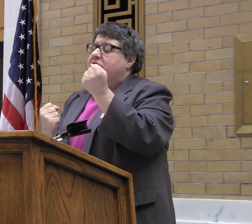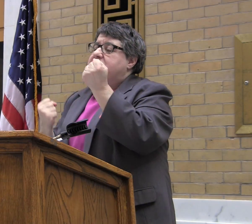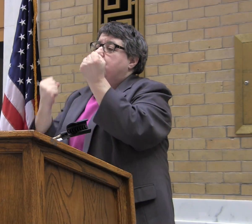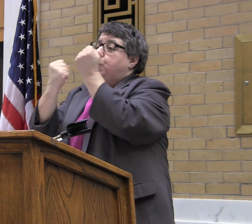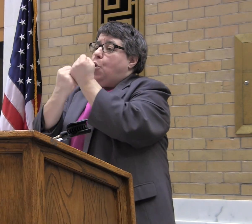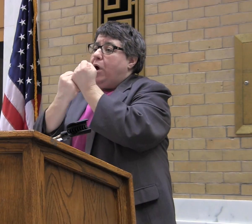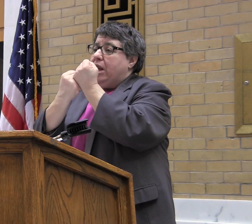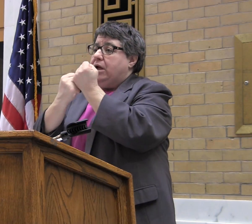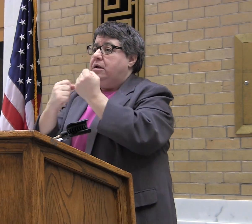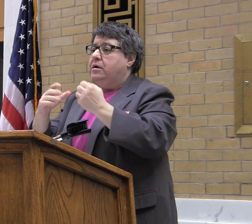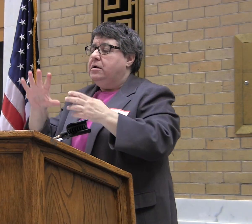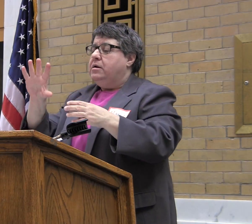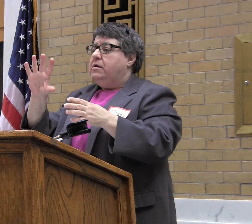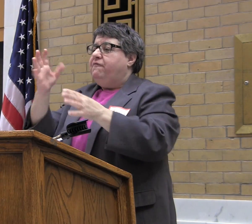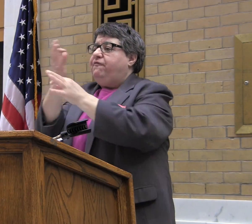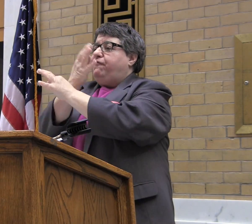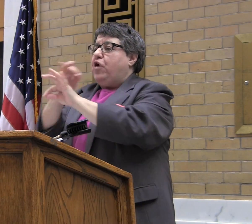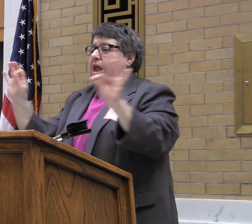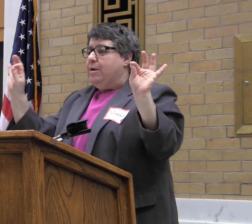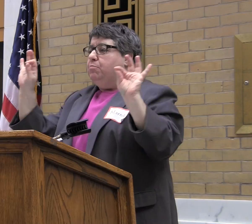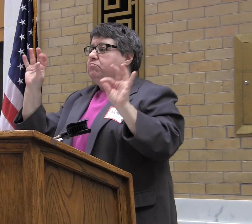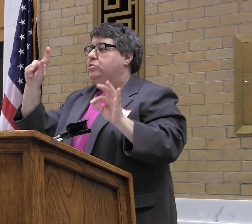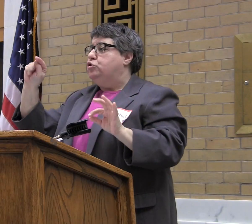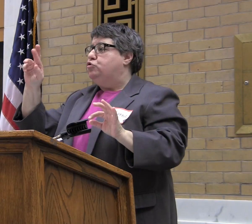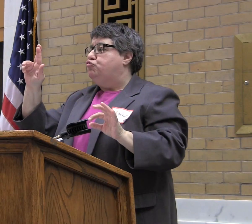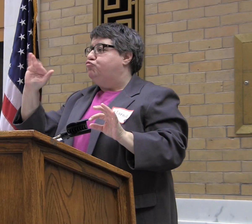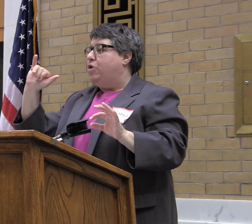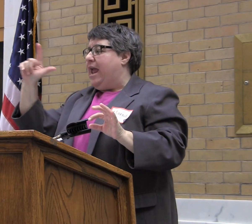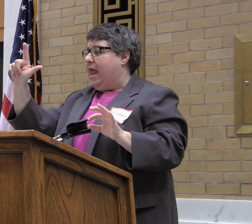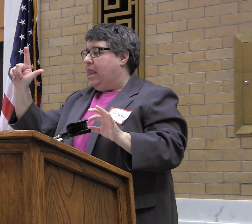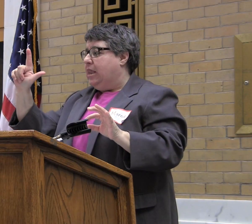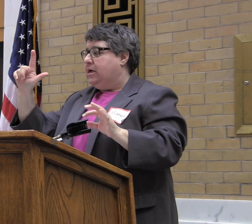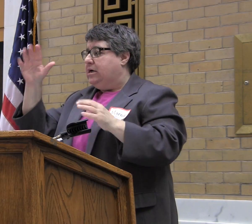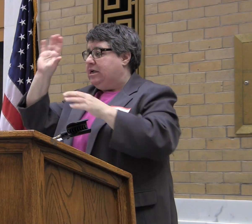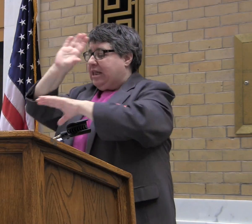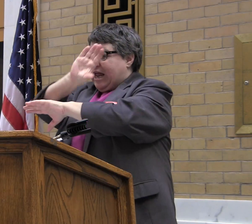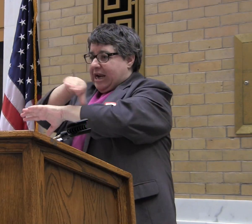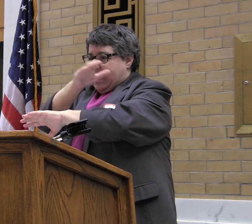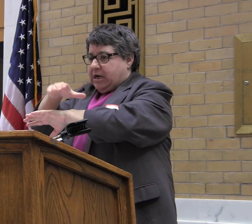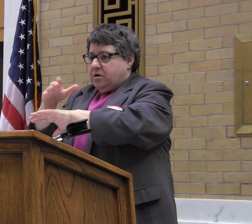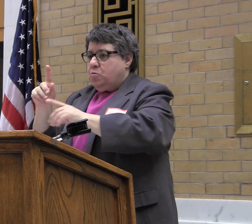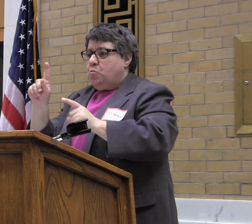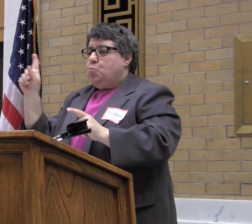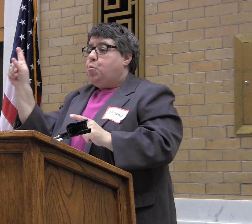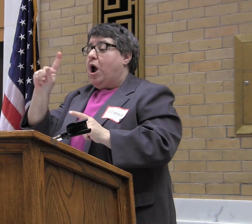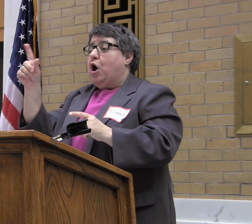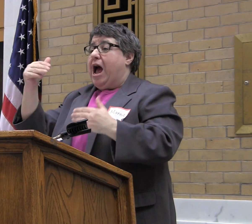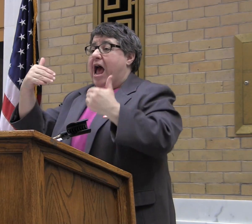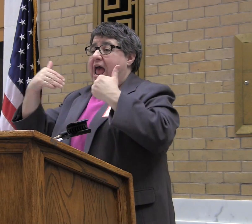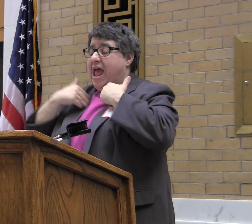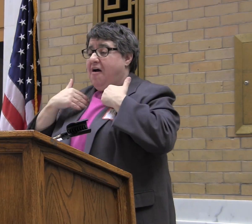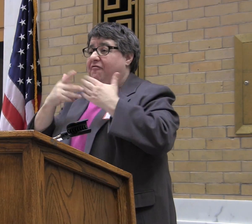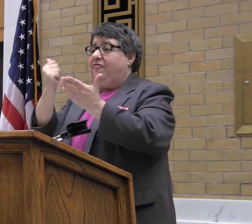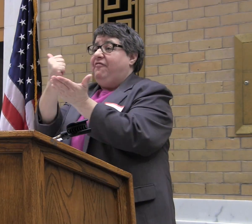Also, NSMH, Northside Mental Health and Freedom Trail Clinic,